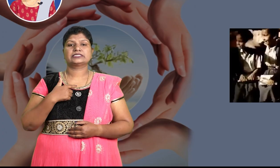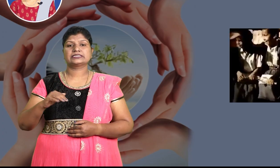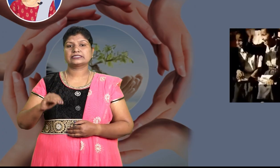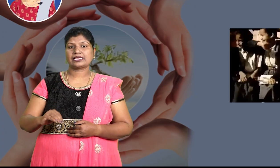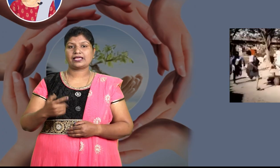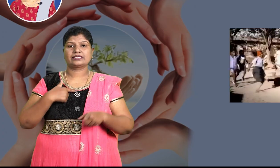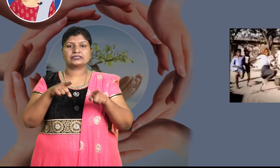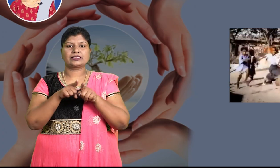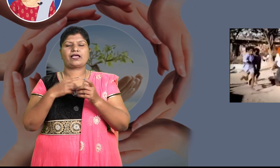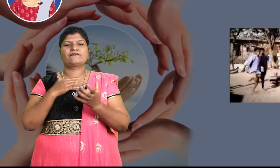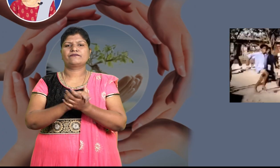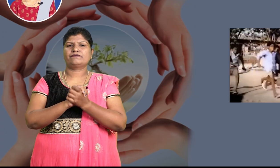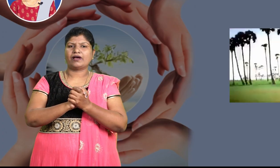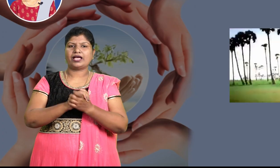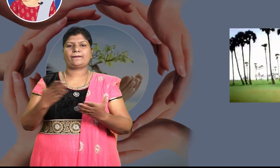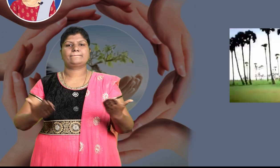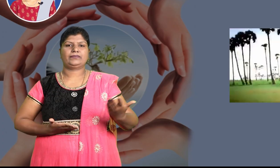manner.